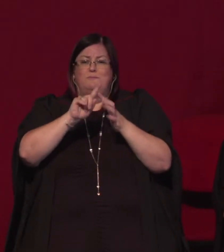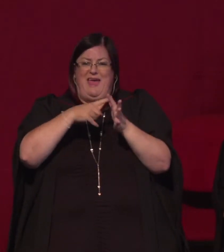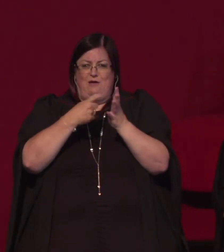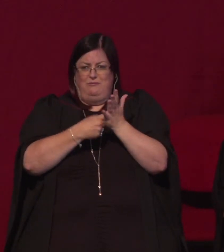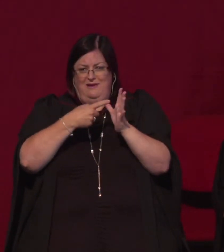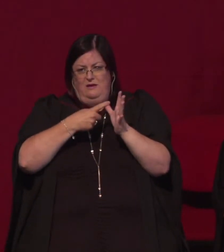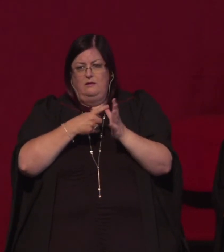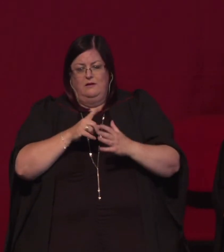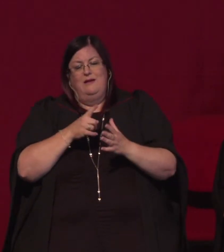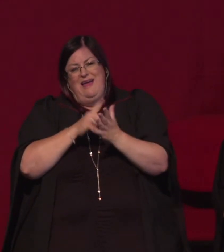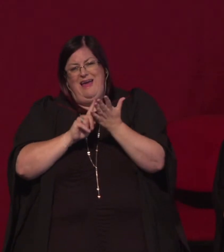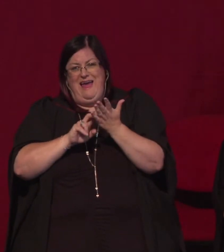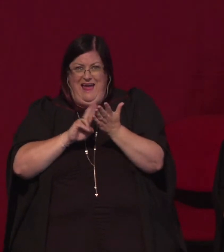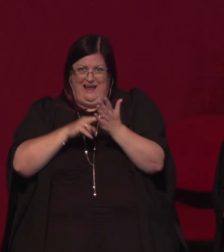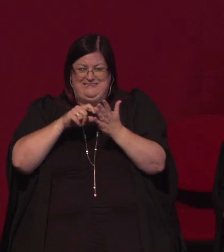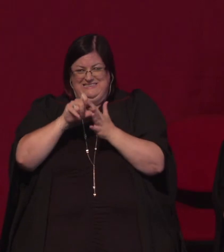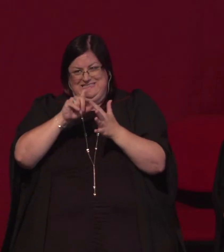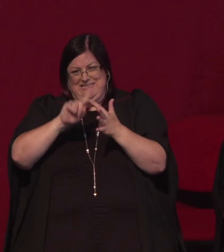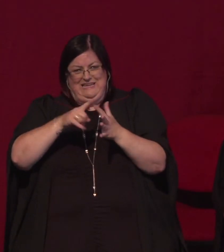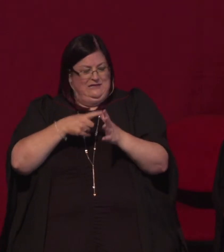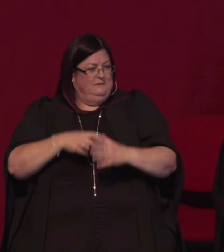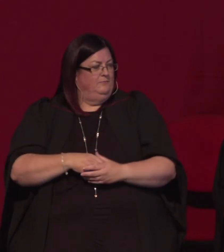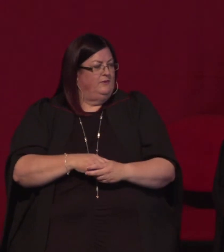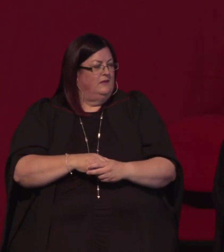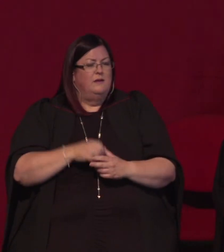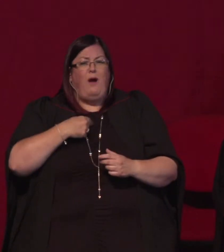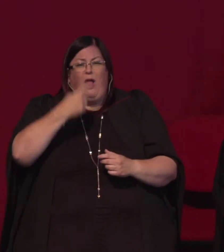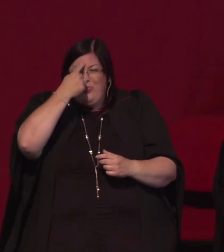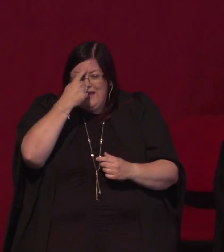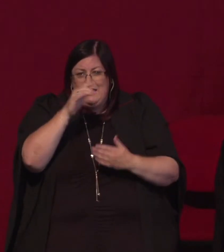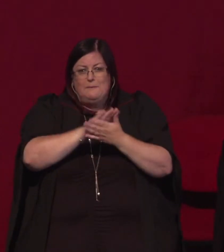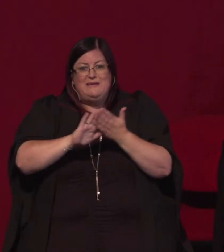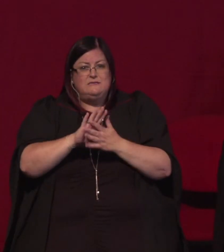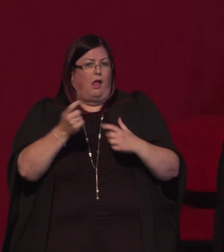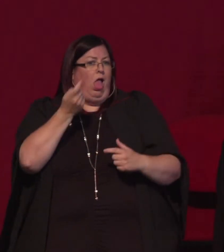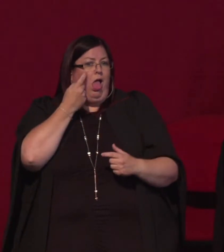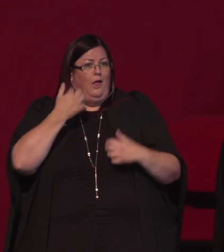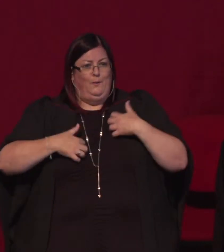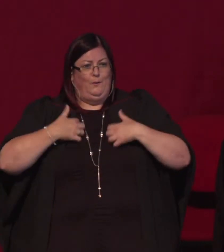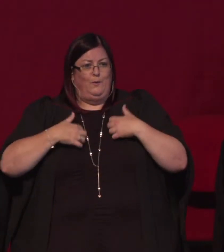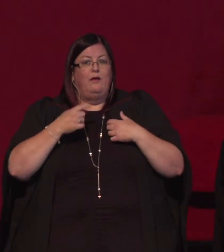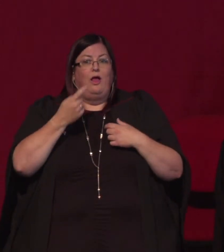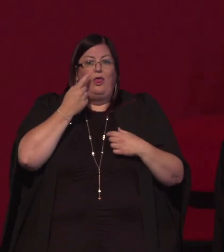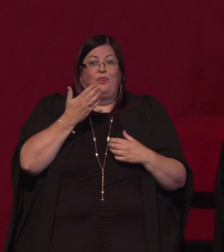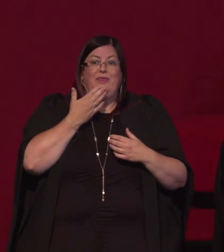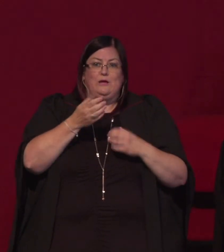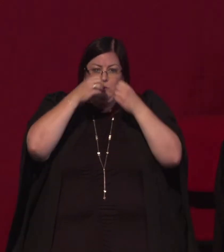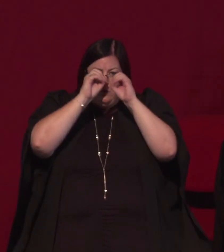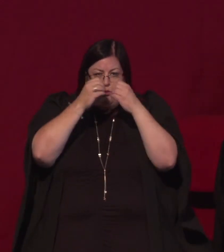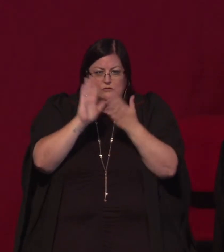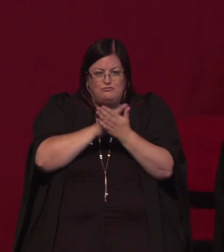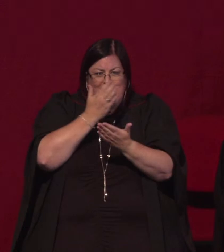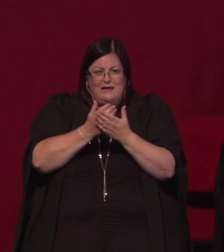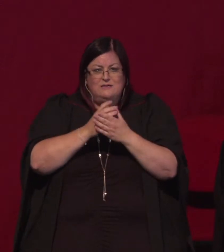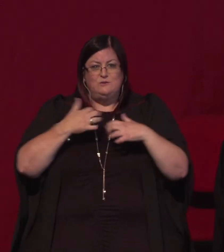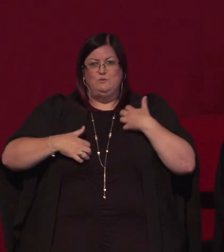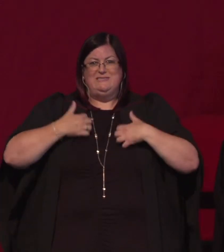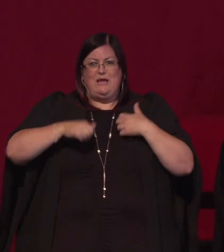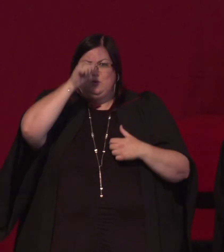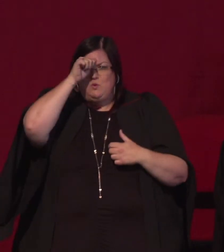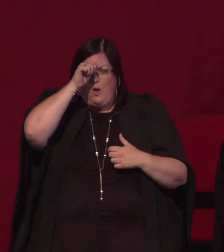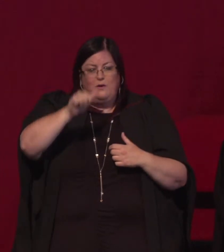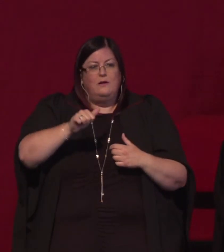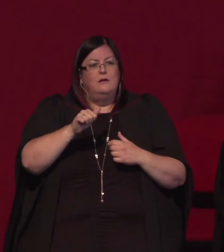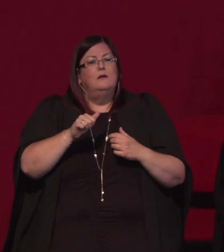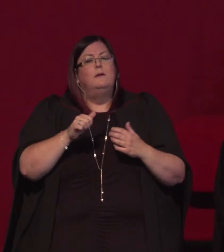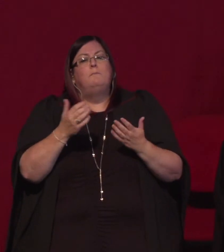in my course, but I understand it means dare to know. Thank you to Google Translate. But it's also